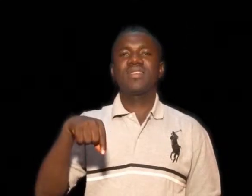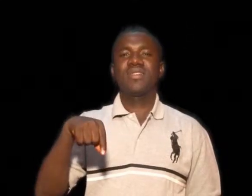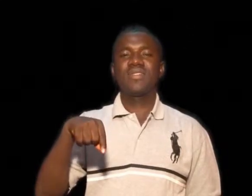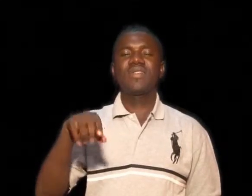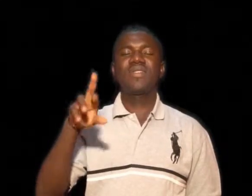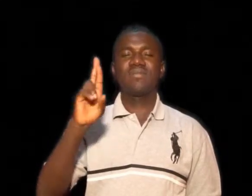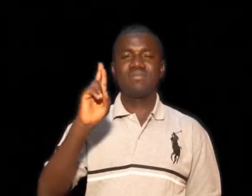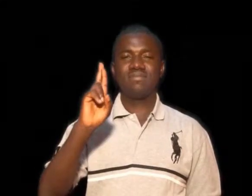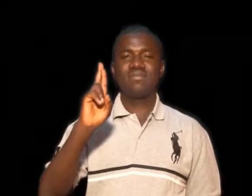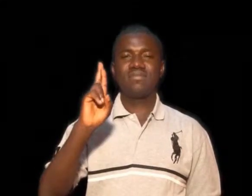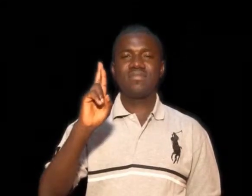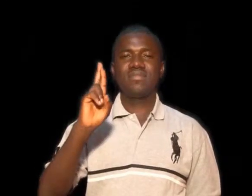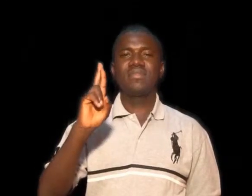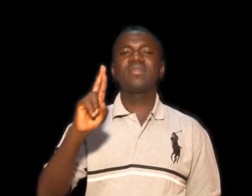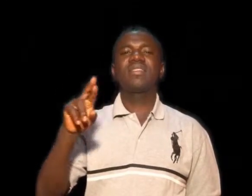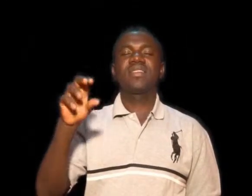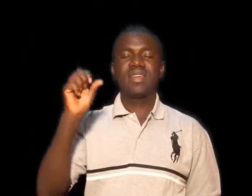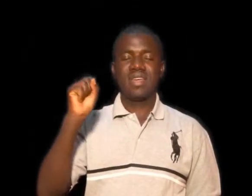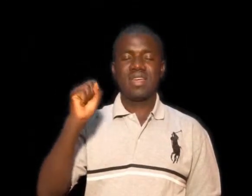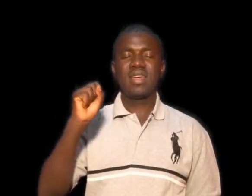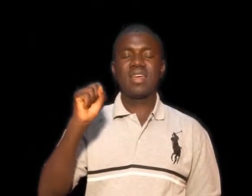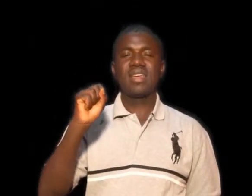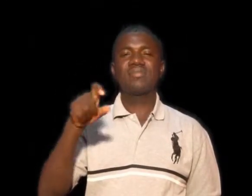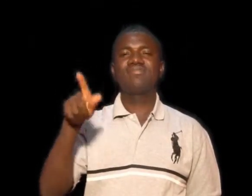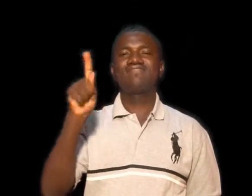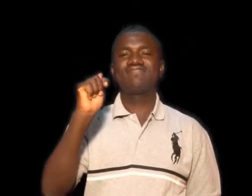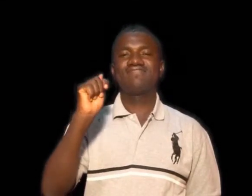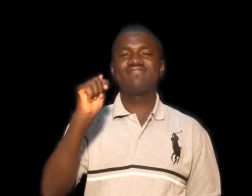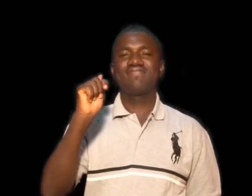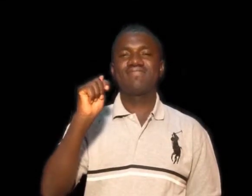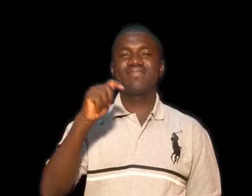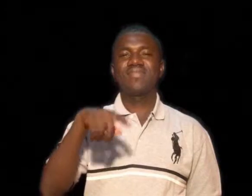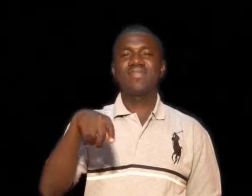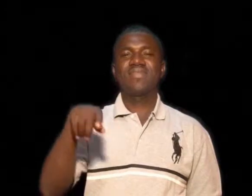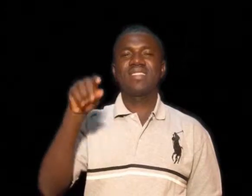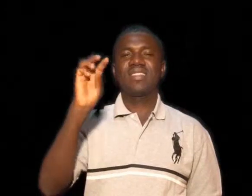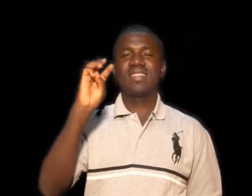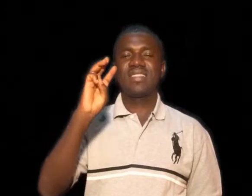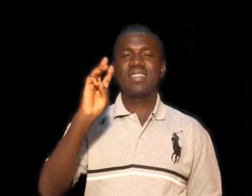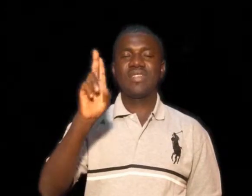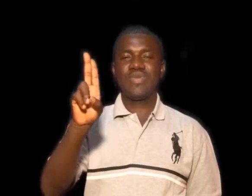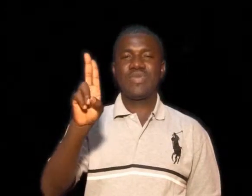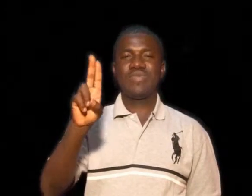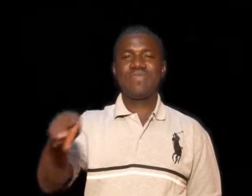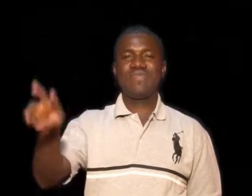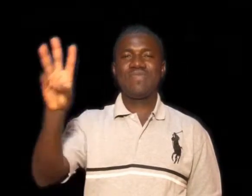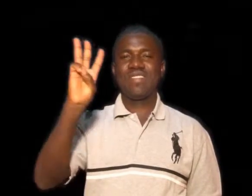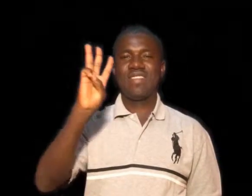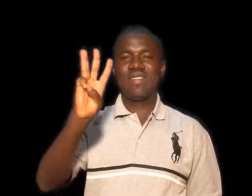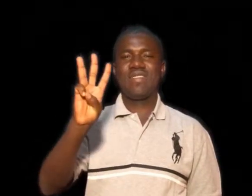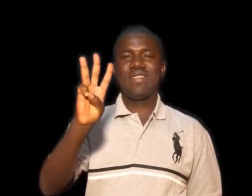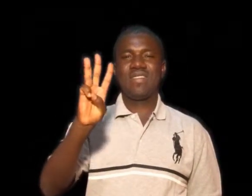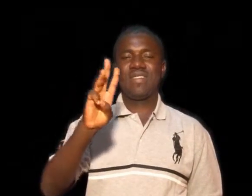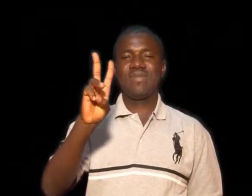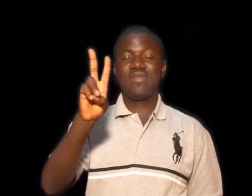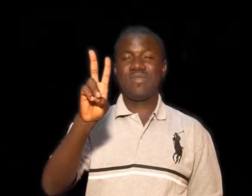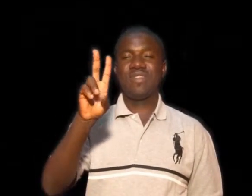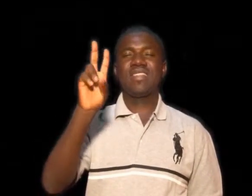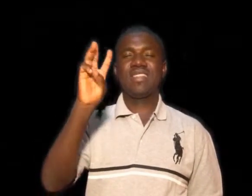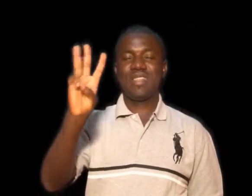O, P, Q, R, S, T,